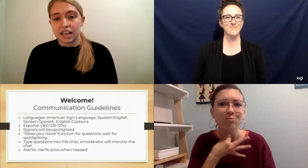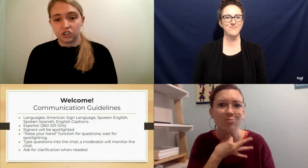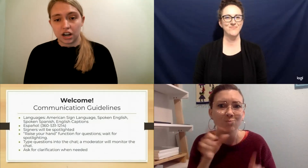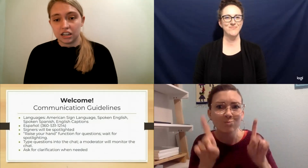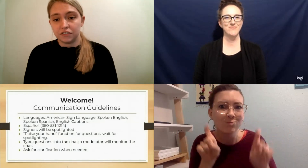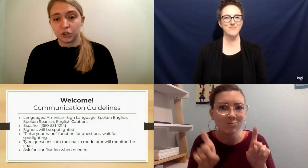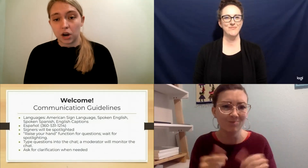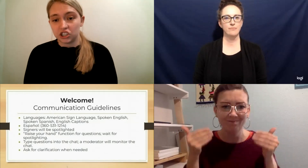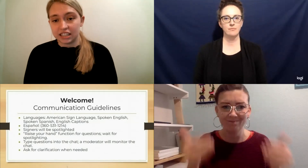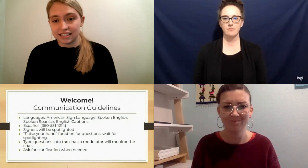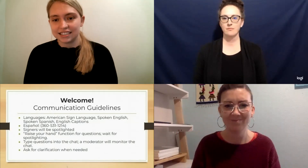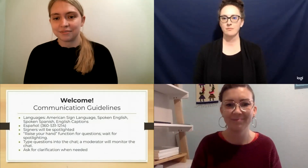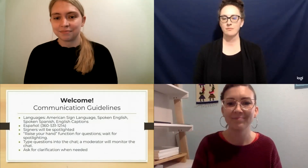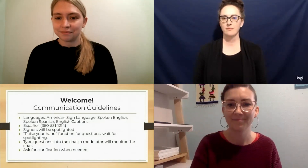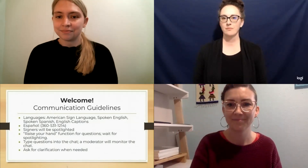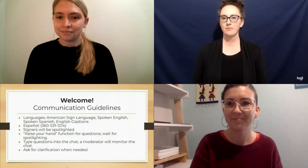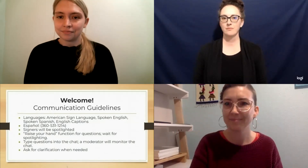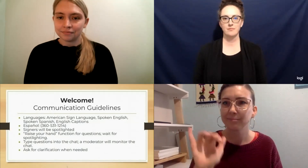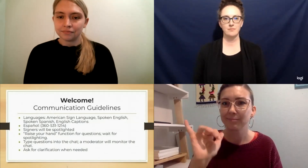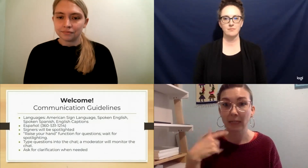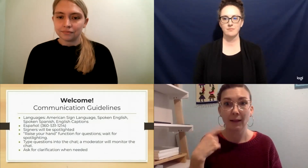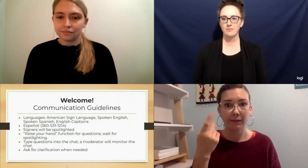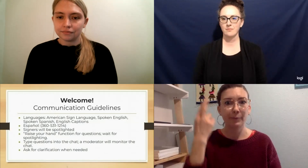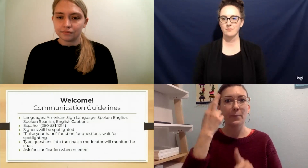happy to answer any of your questions.